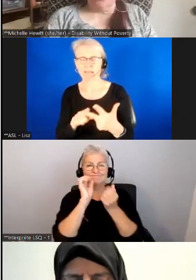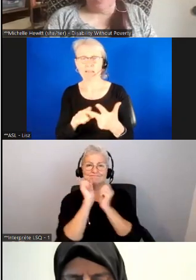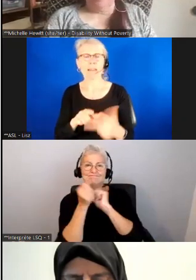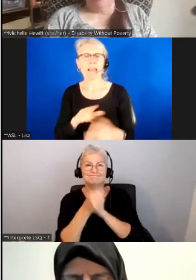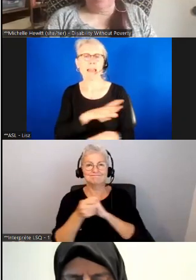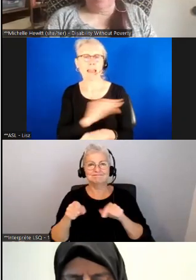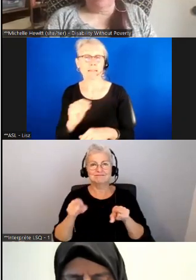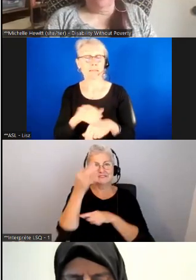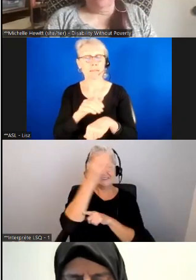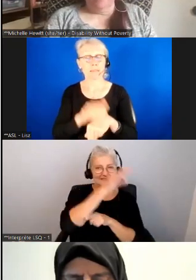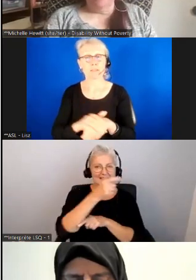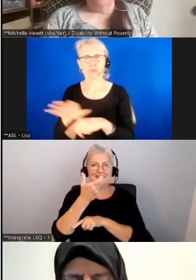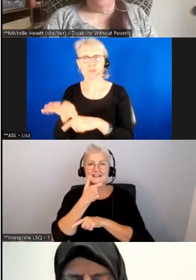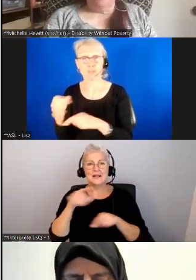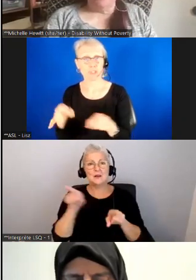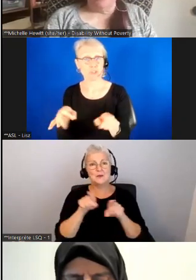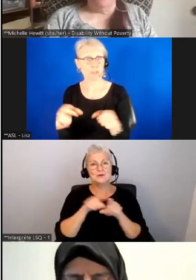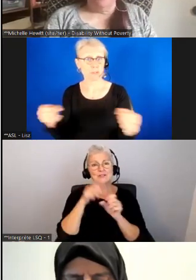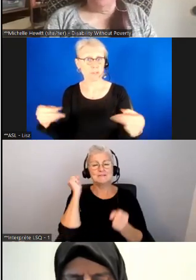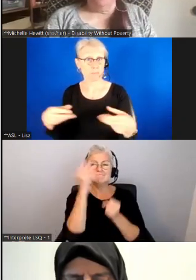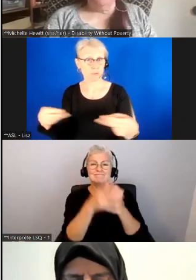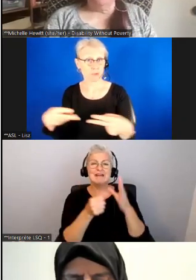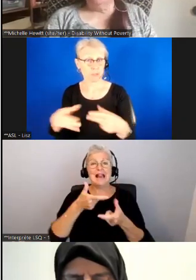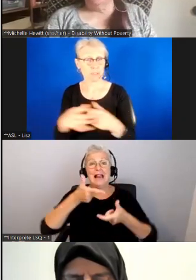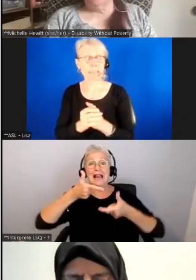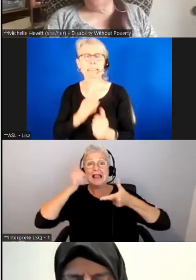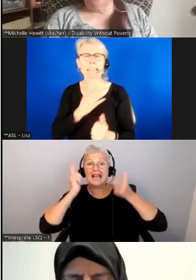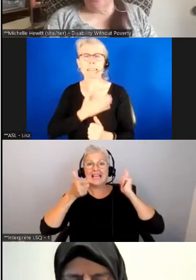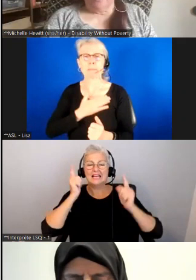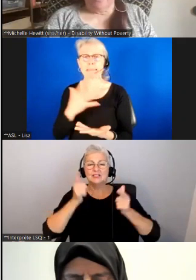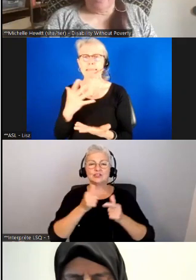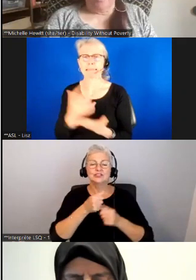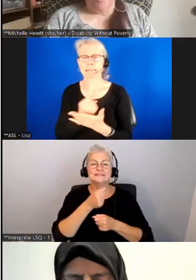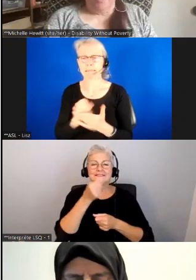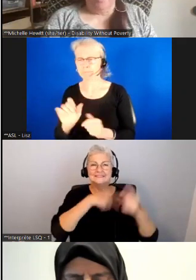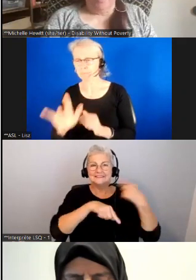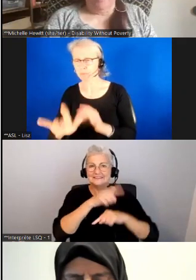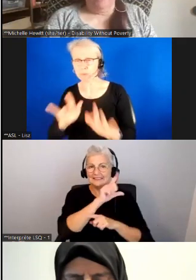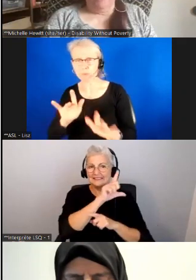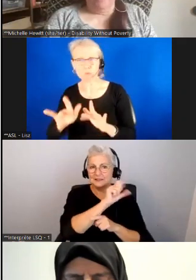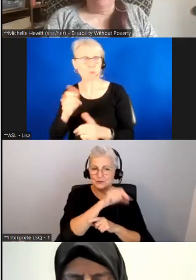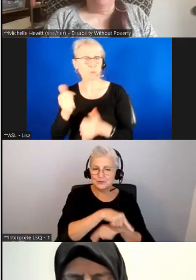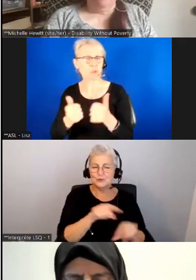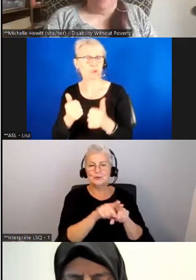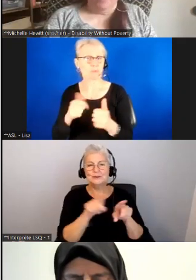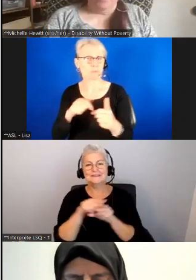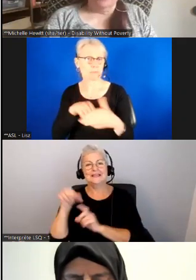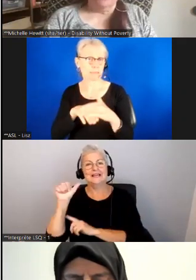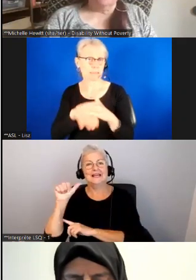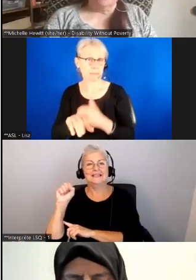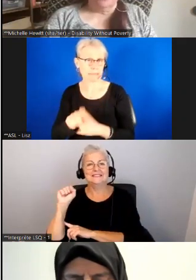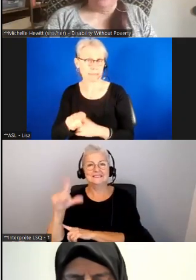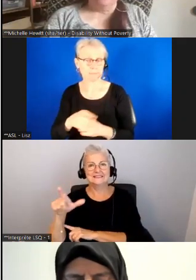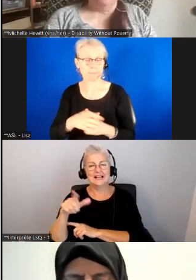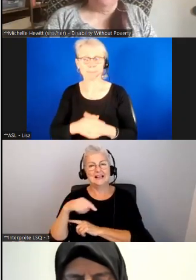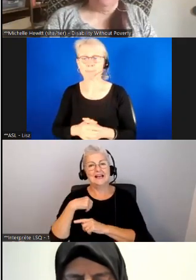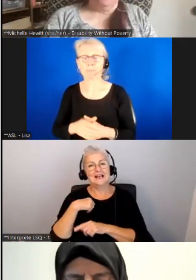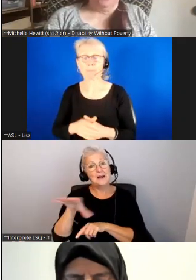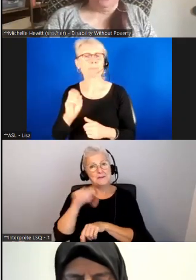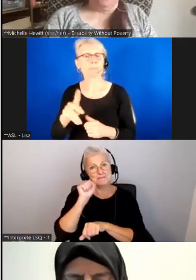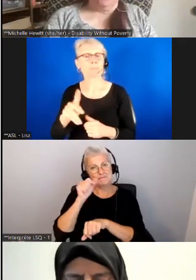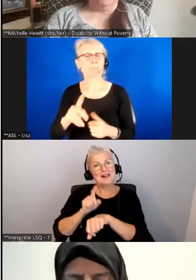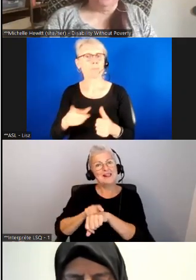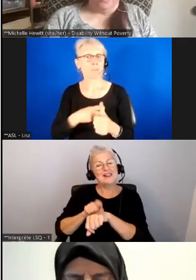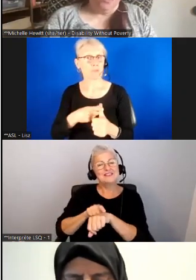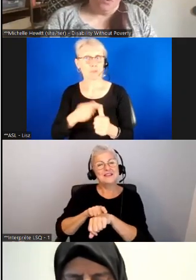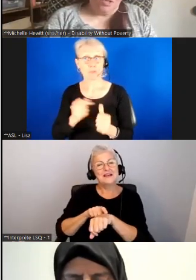and French captioning. Please take a moment to adjust your settings as appropriate. First, select your